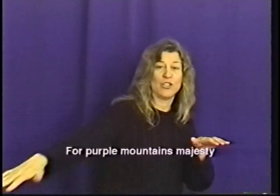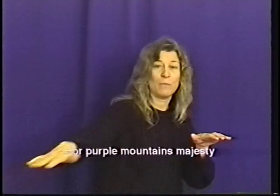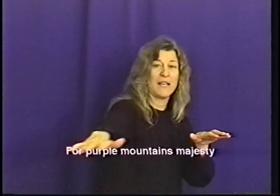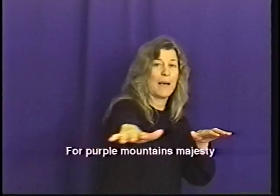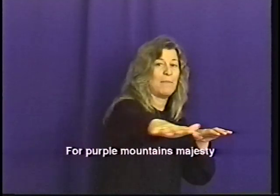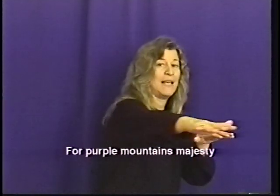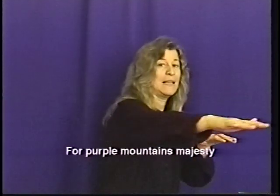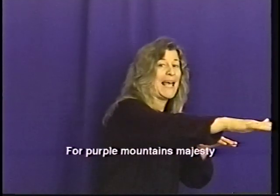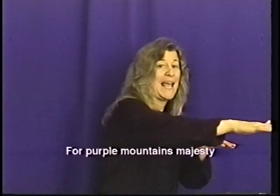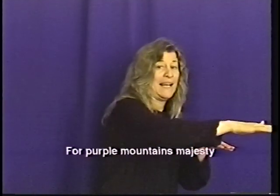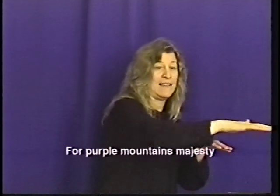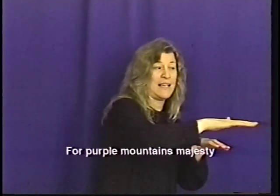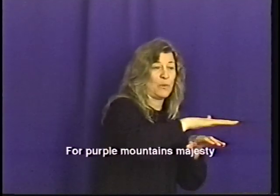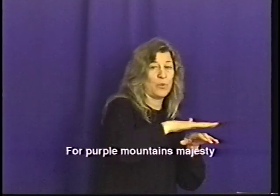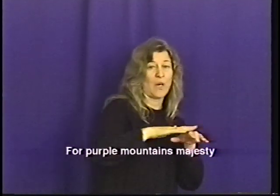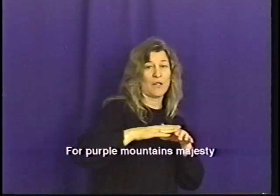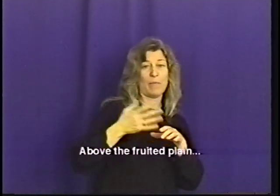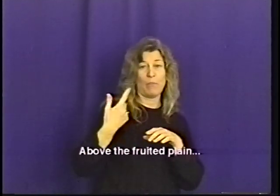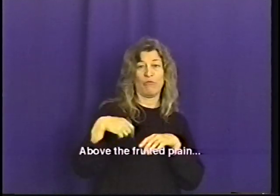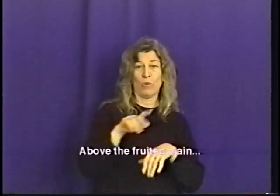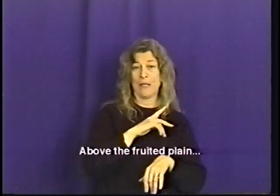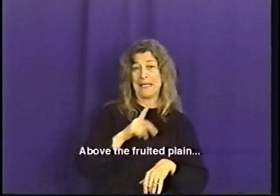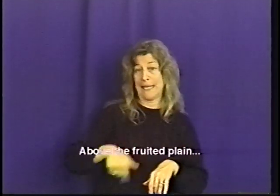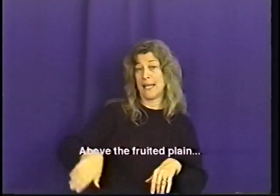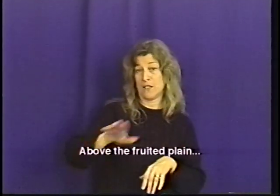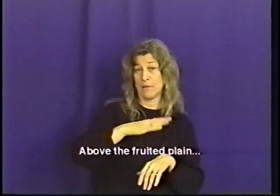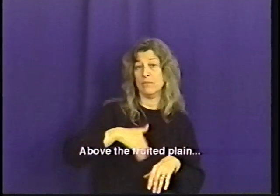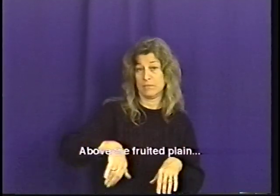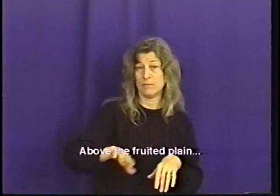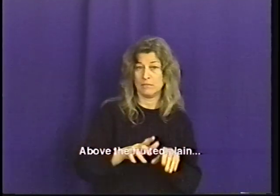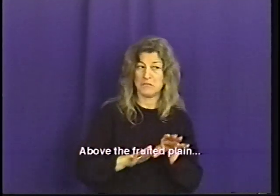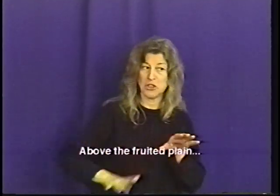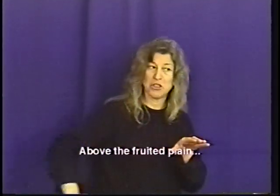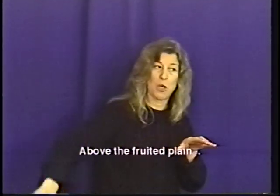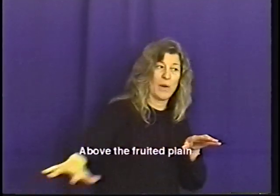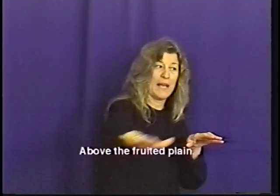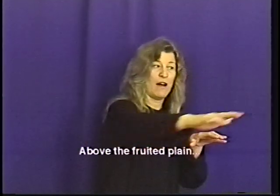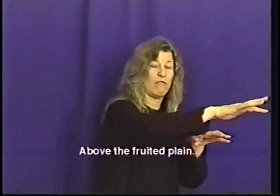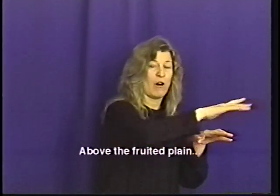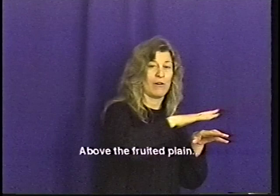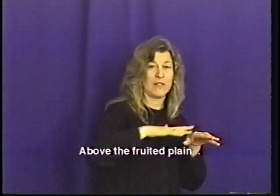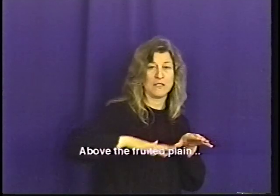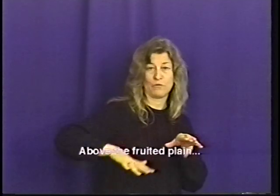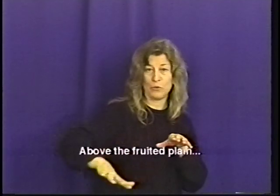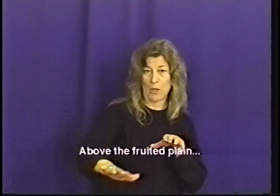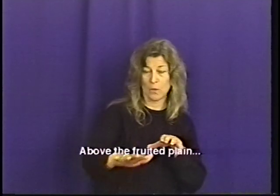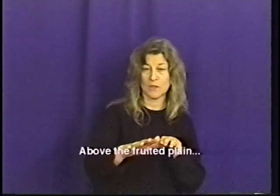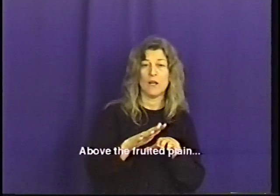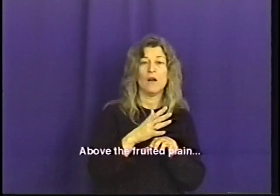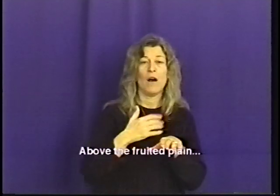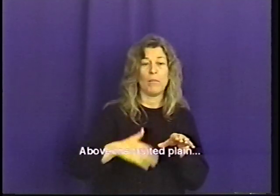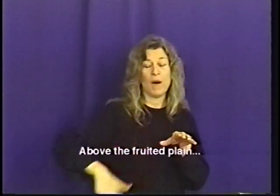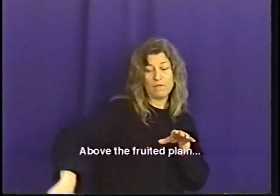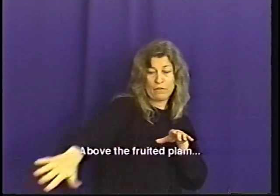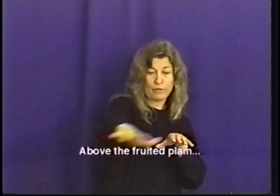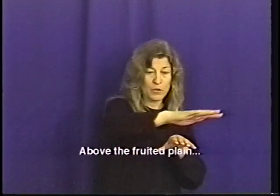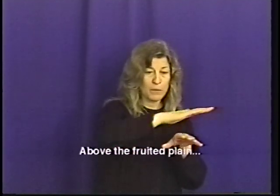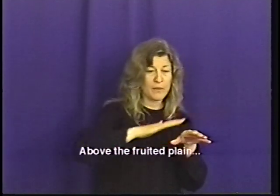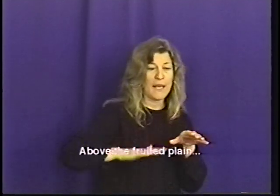just make that big land thing that we were talking about before, like kingdom, just showing how far this fruit goes. Above the fruited